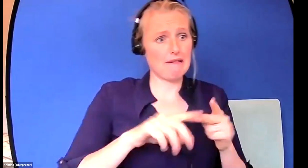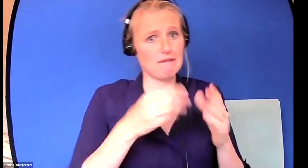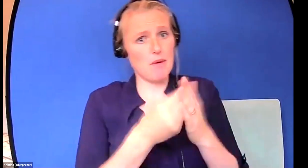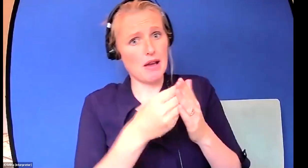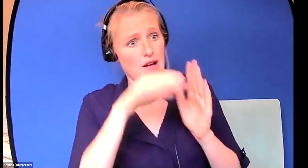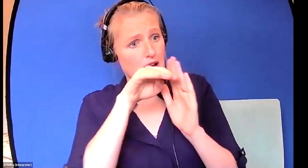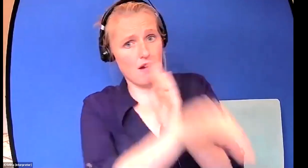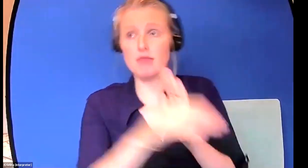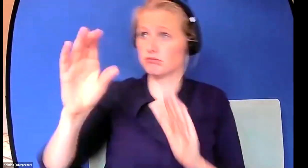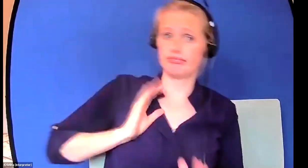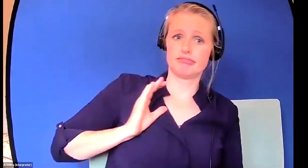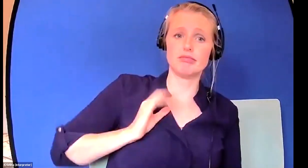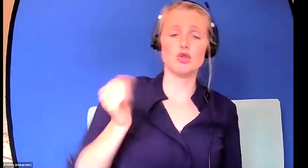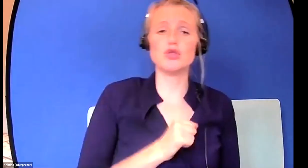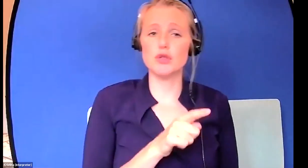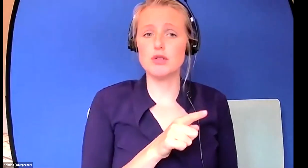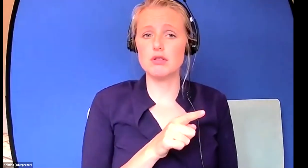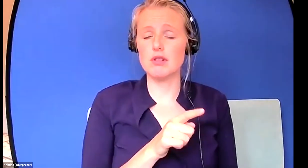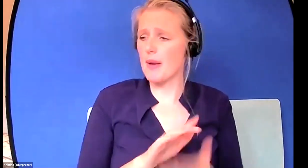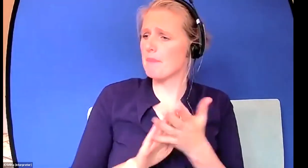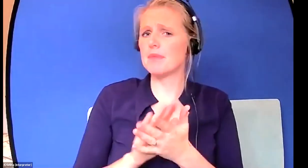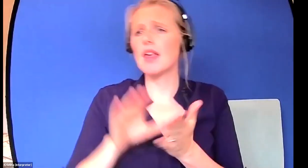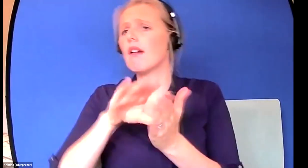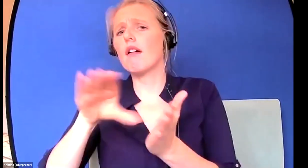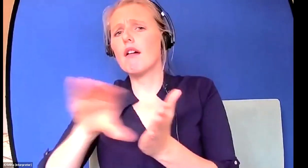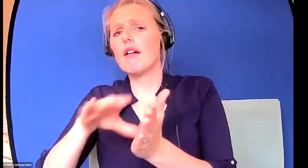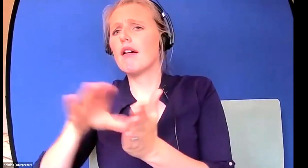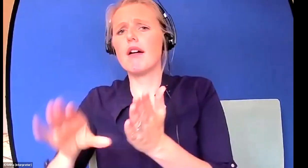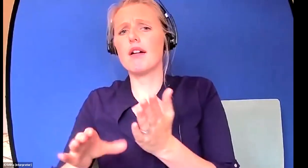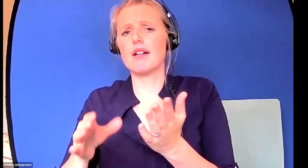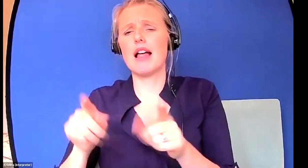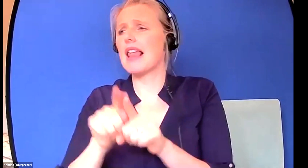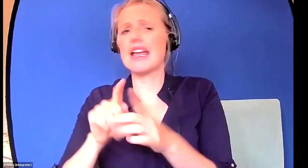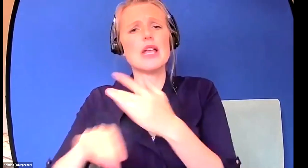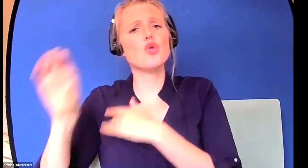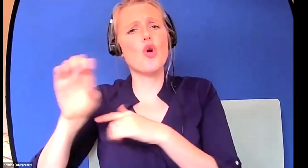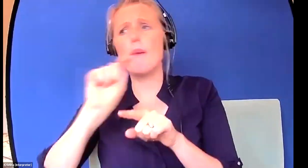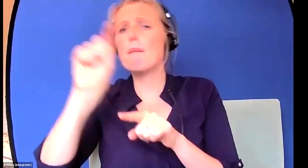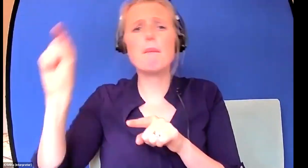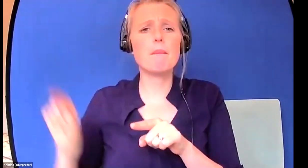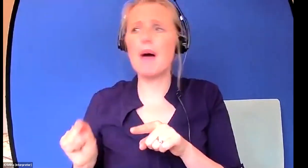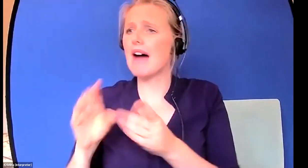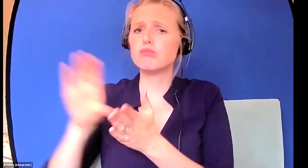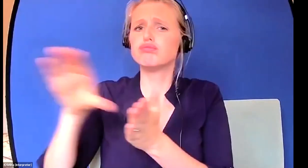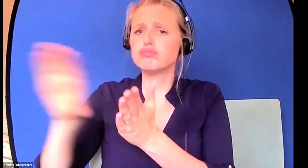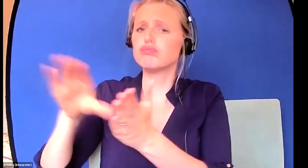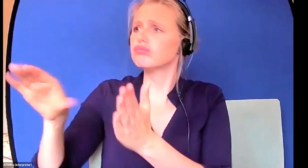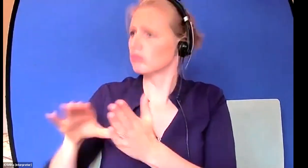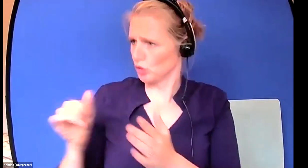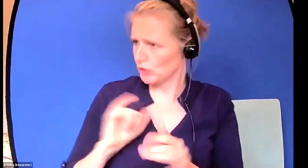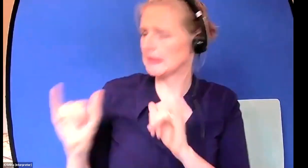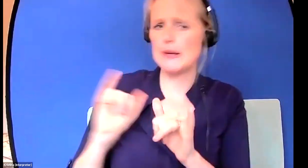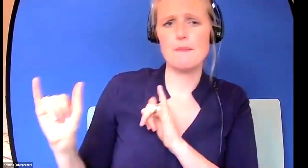precarity, at least equivalent to that that's being offered by our close European neighbours, for example, would be one